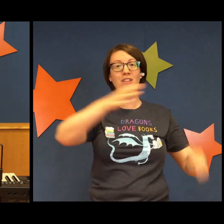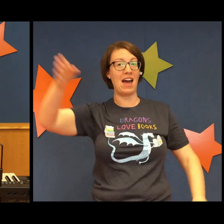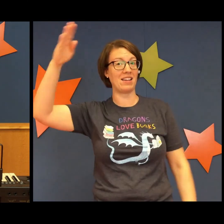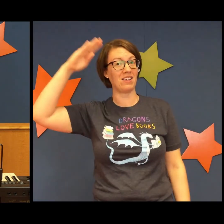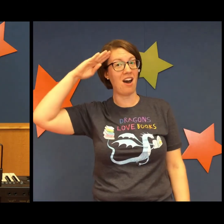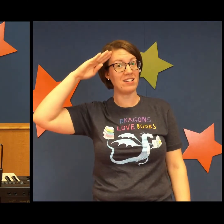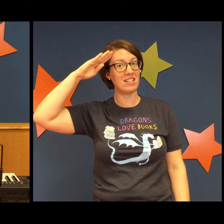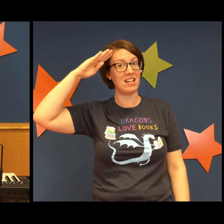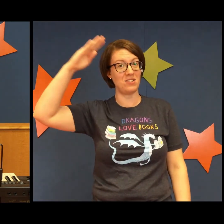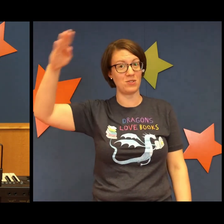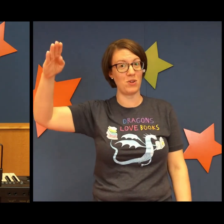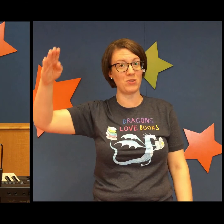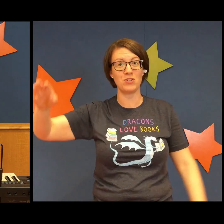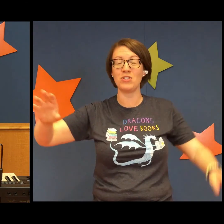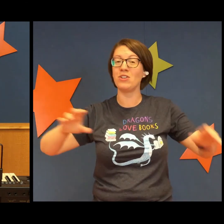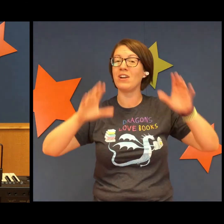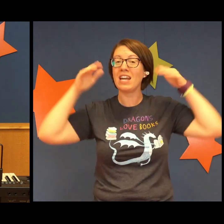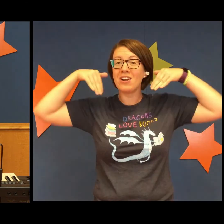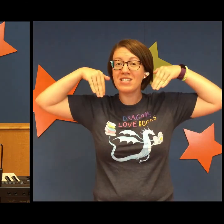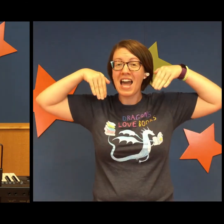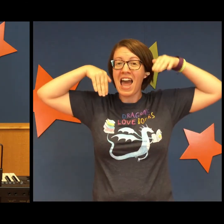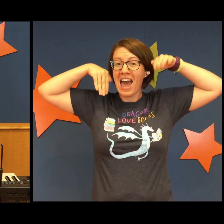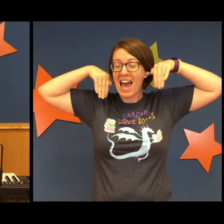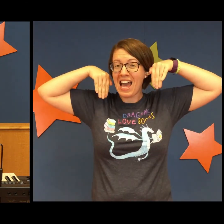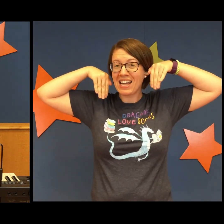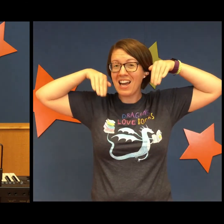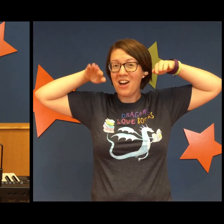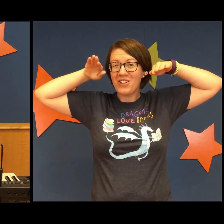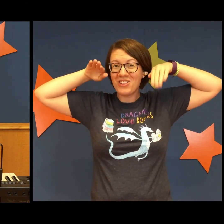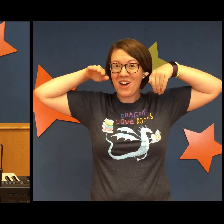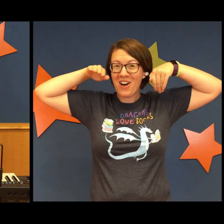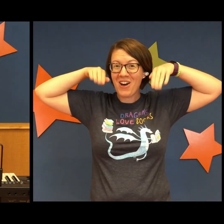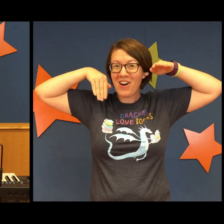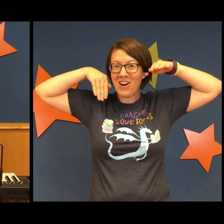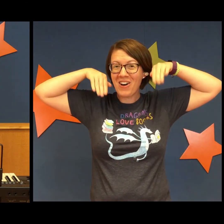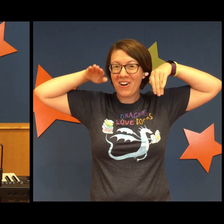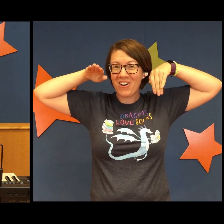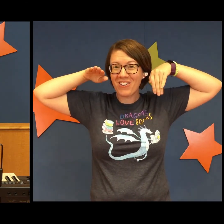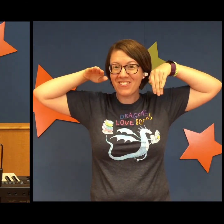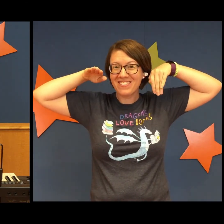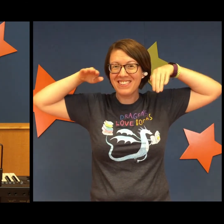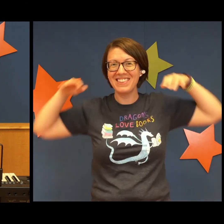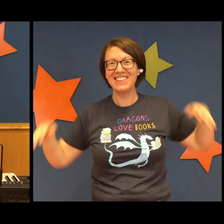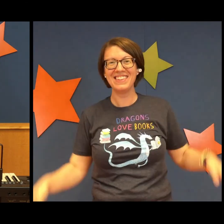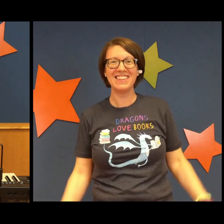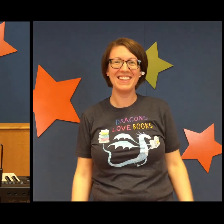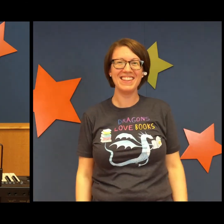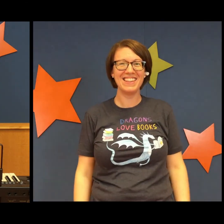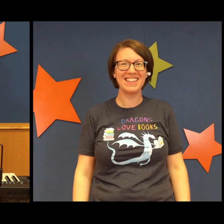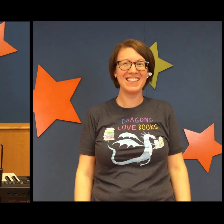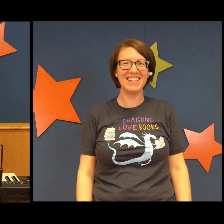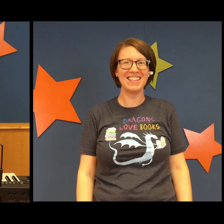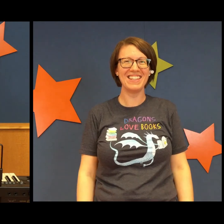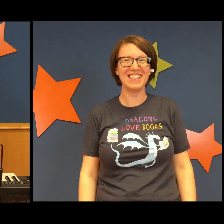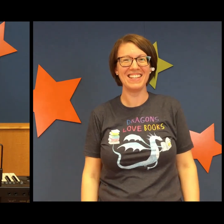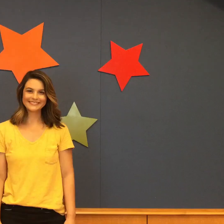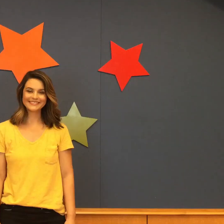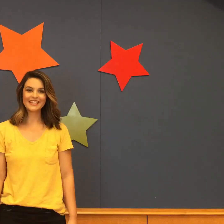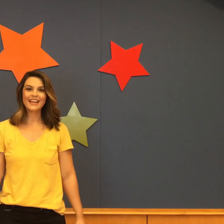your shoulder like a continental soldier? Do your ears hang low?